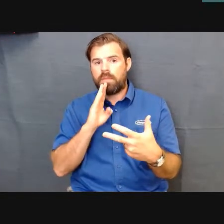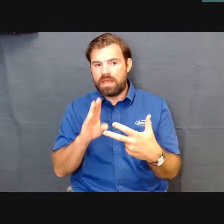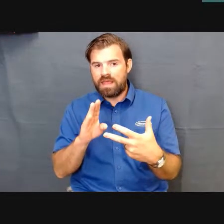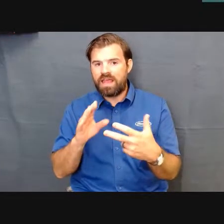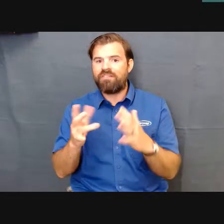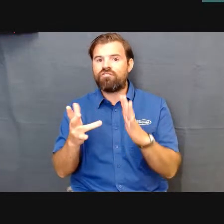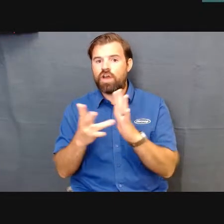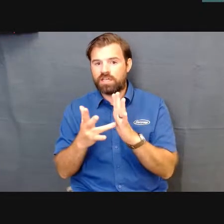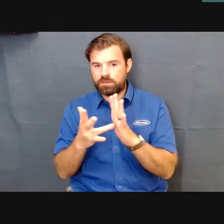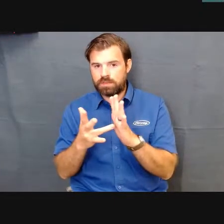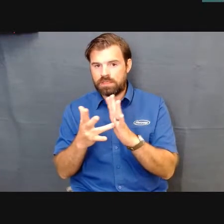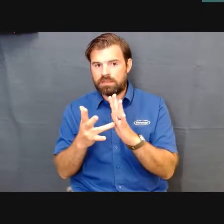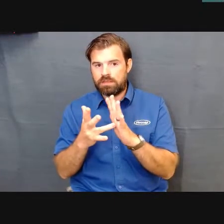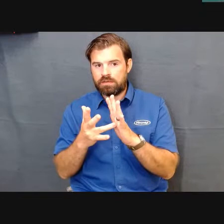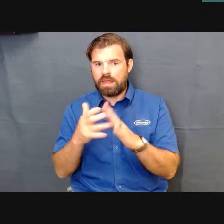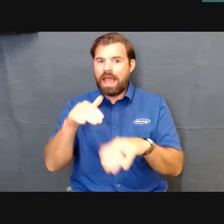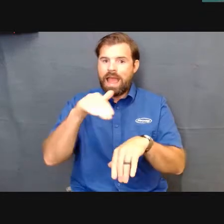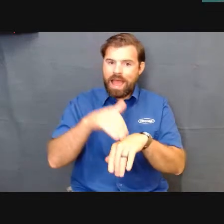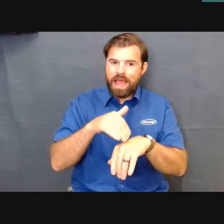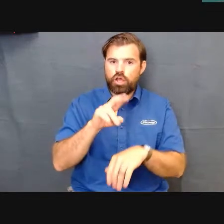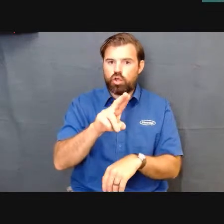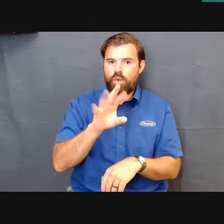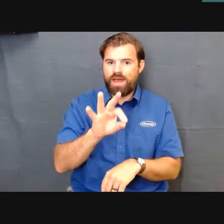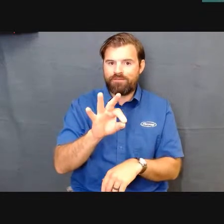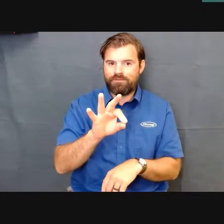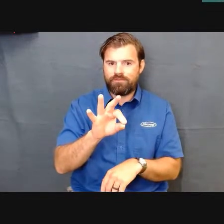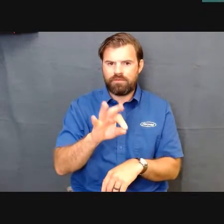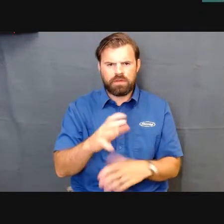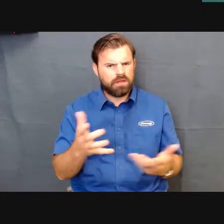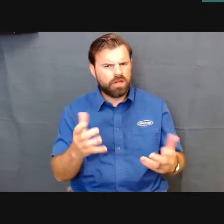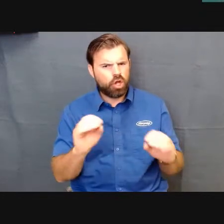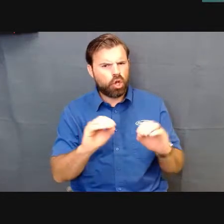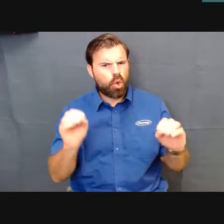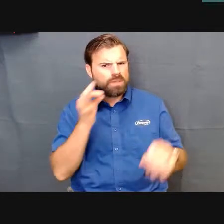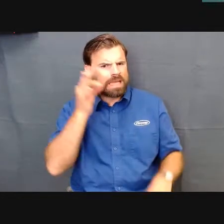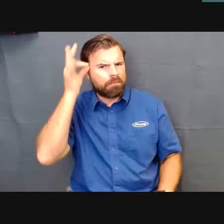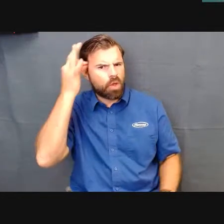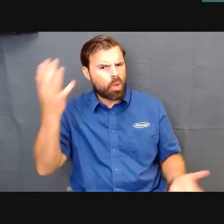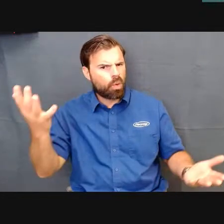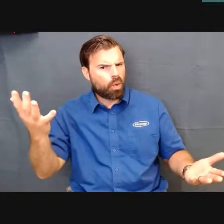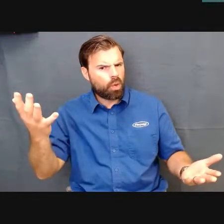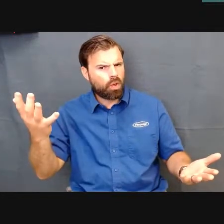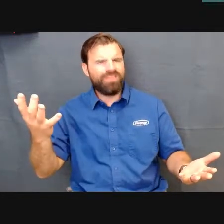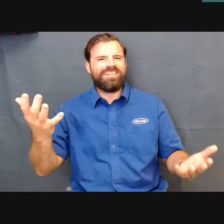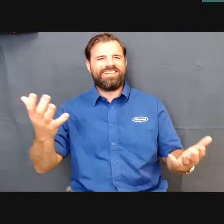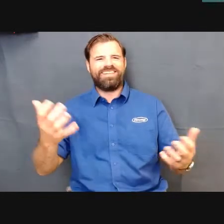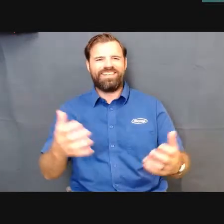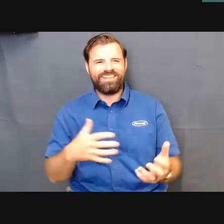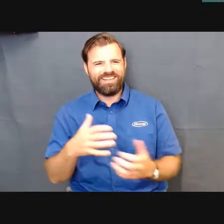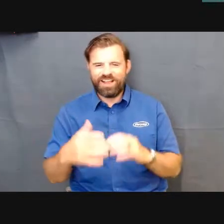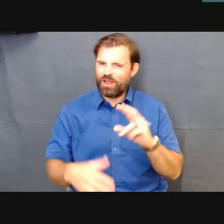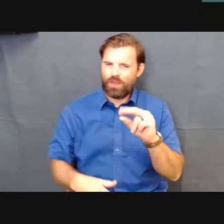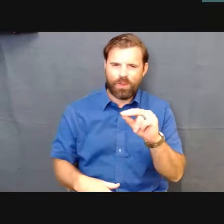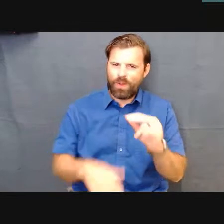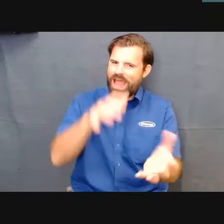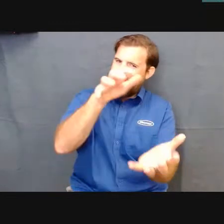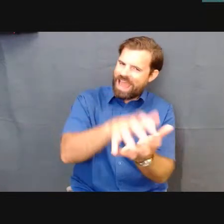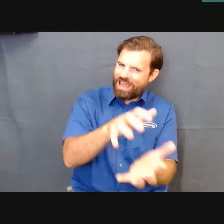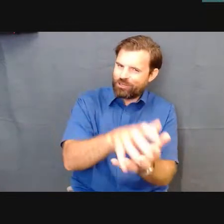freshman at UF. There's no Seminoles in there. No.